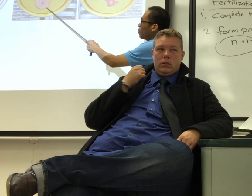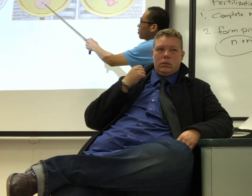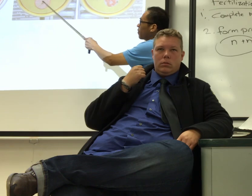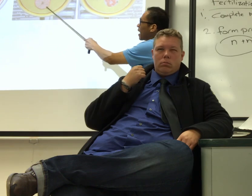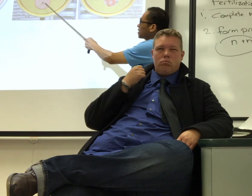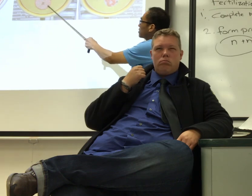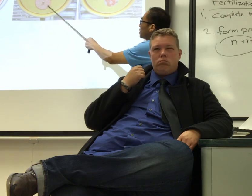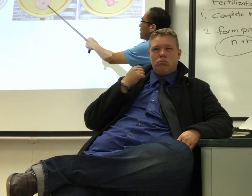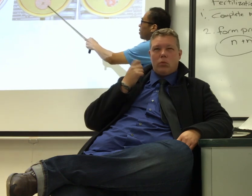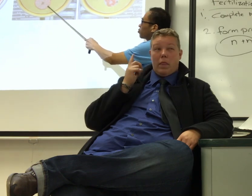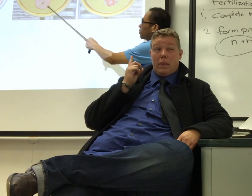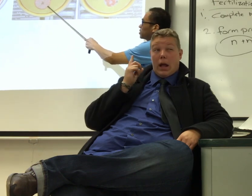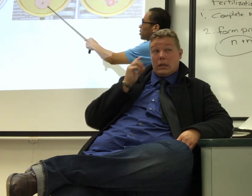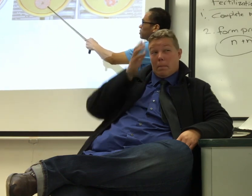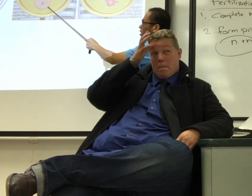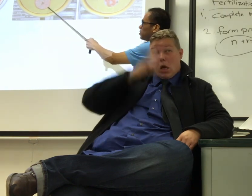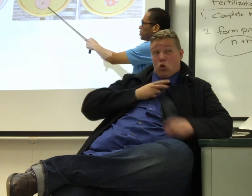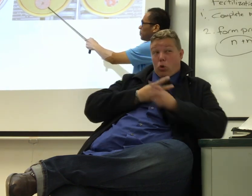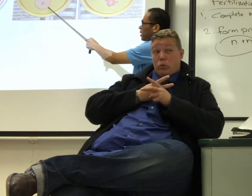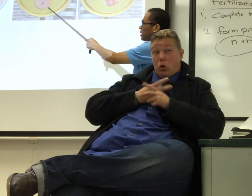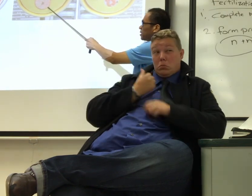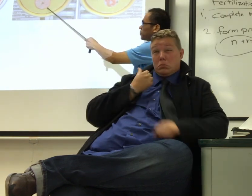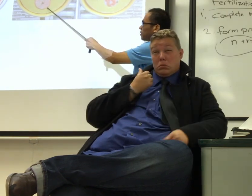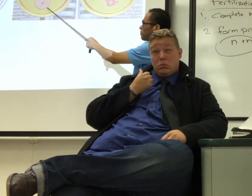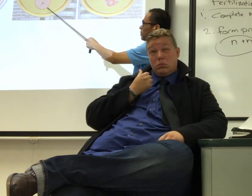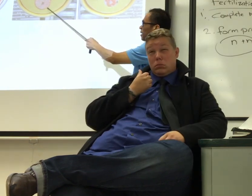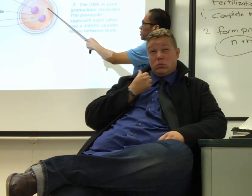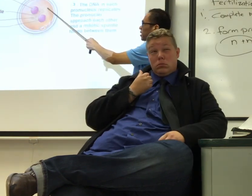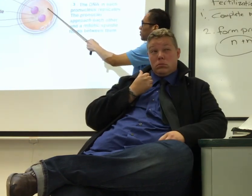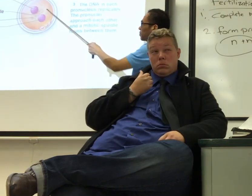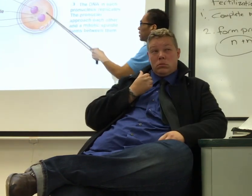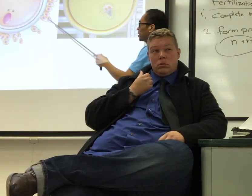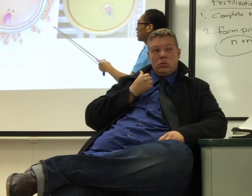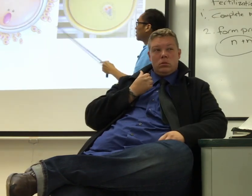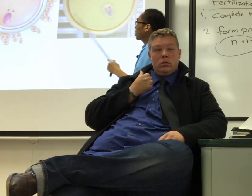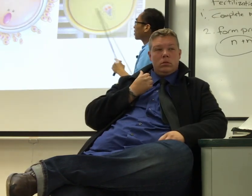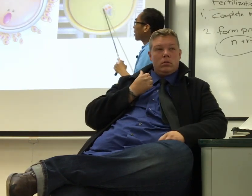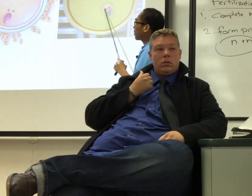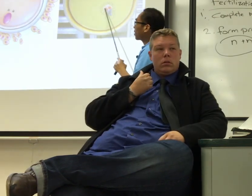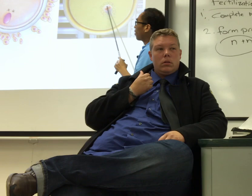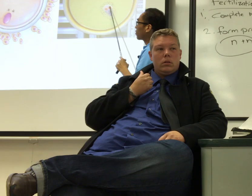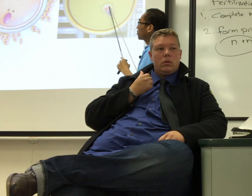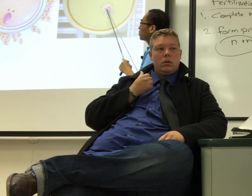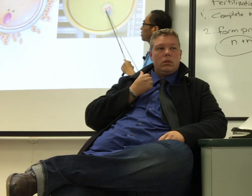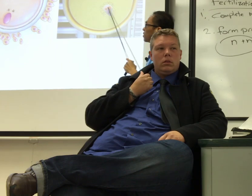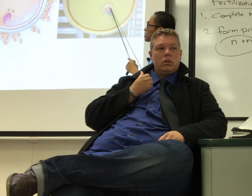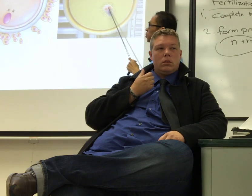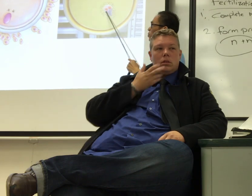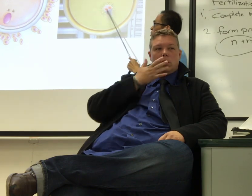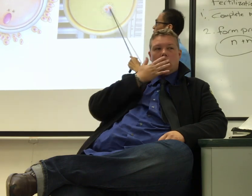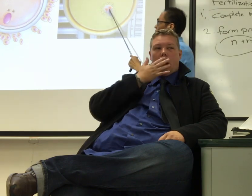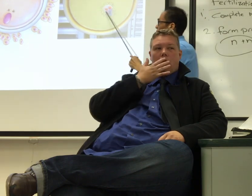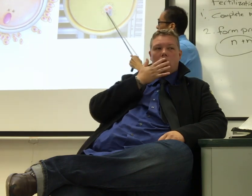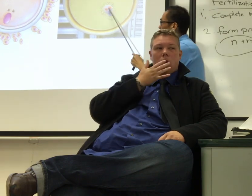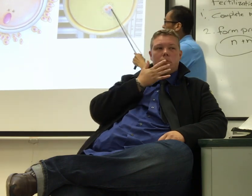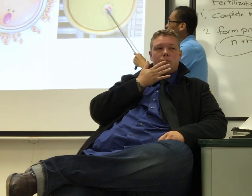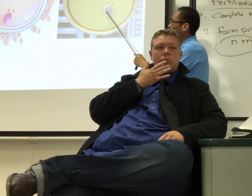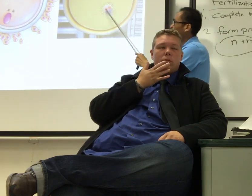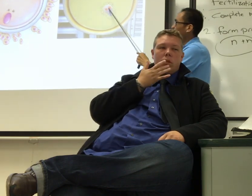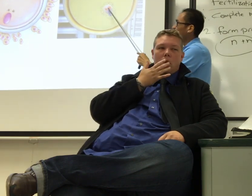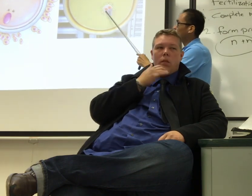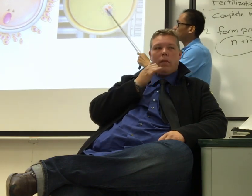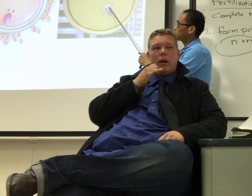we're going to go with that's the male chromosomes. Now, usually pink is for the female gender, but look how they colored the sperm nuclei